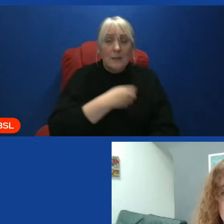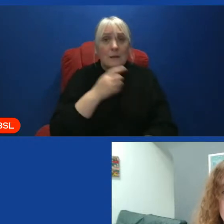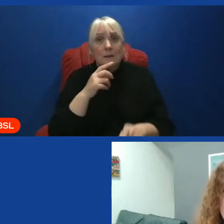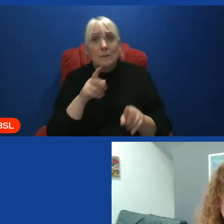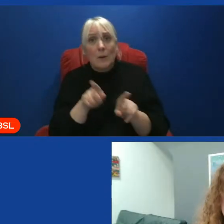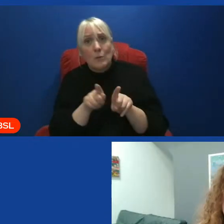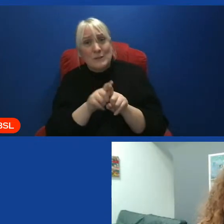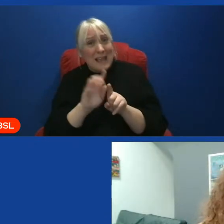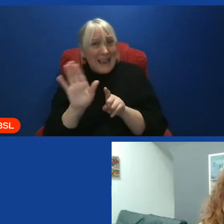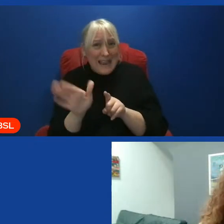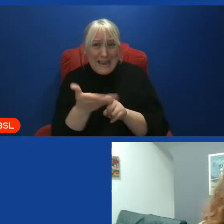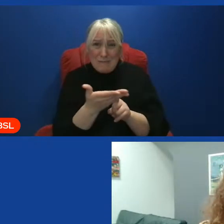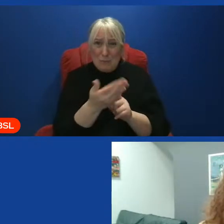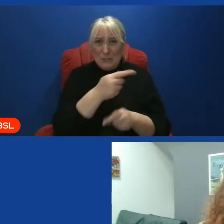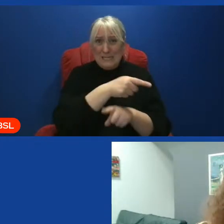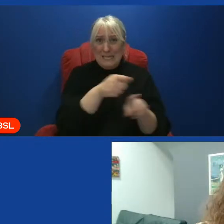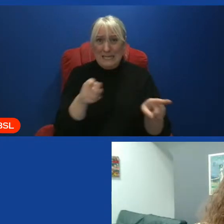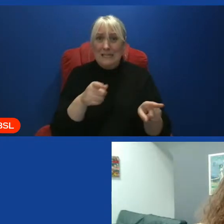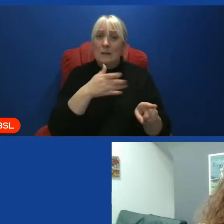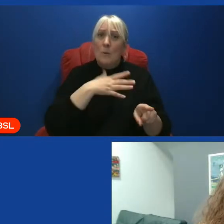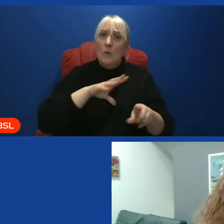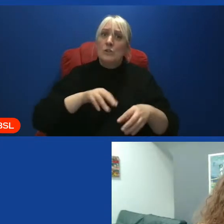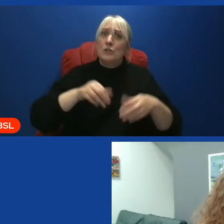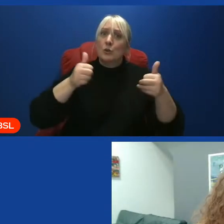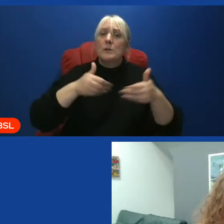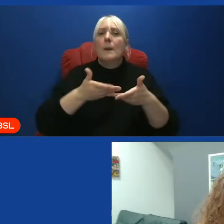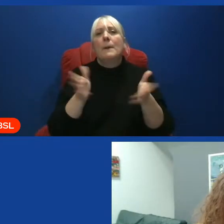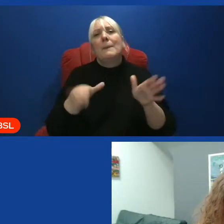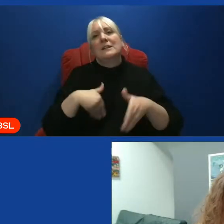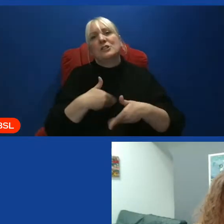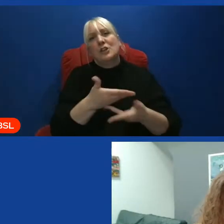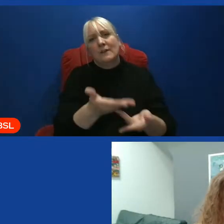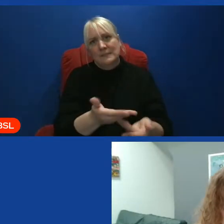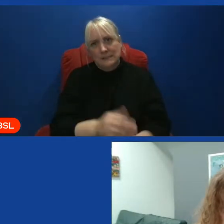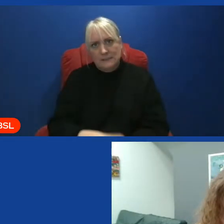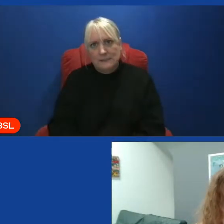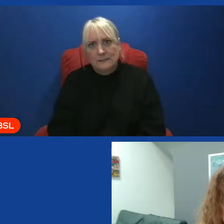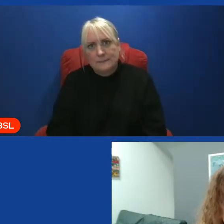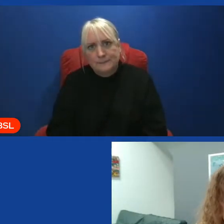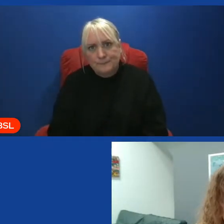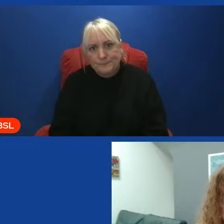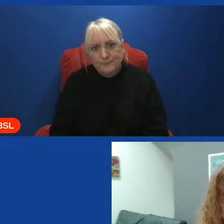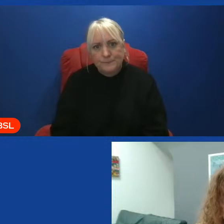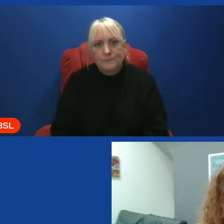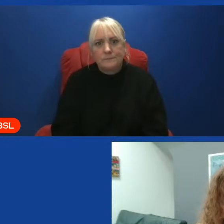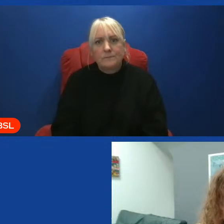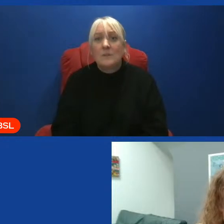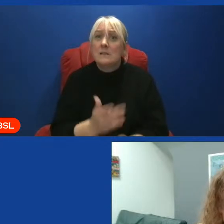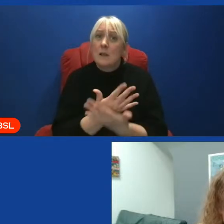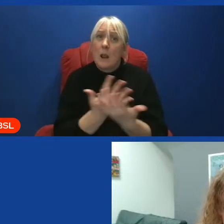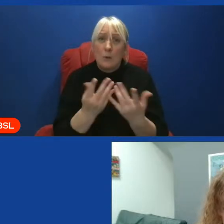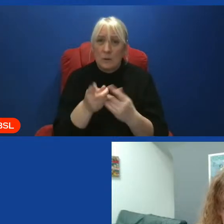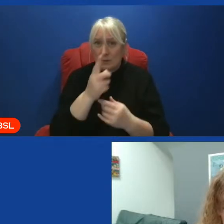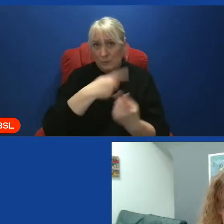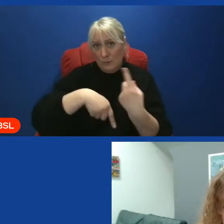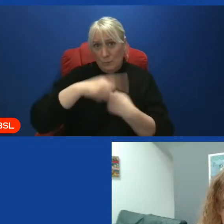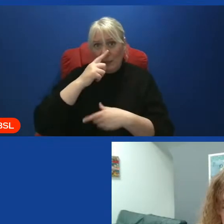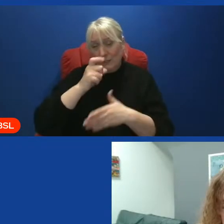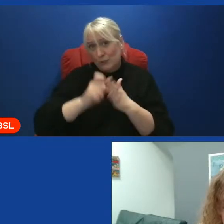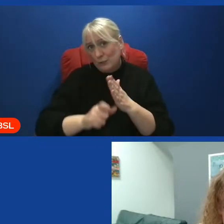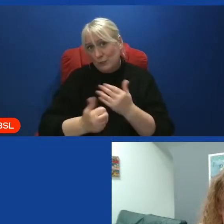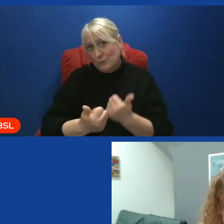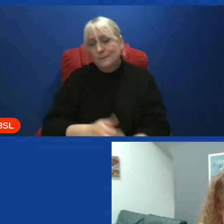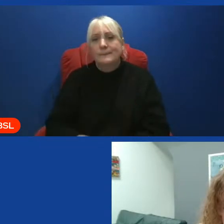public services? So lots and lots we can do, and lots and lots we can join together to campaign about. Yeah, cheers,